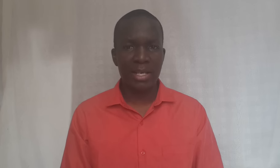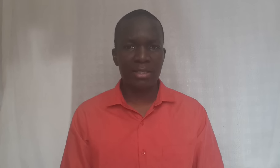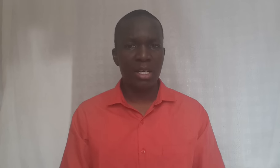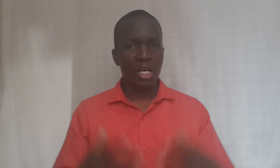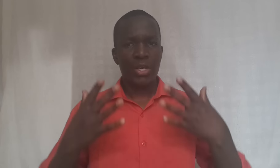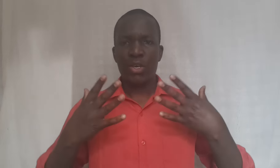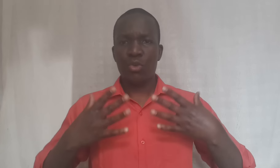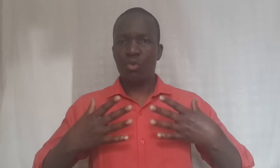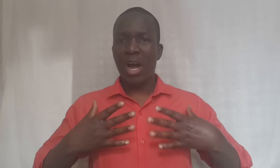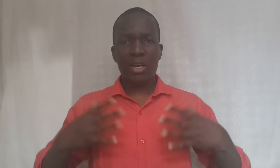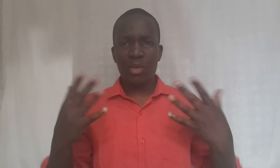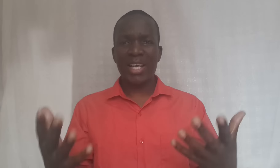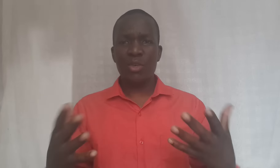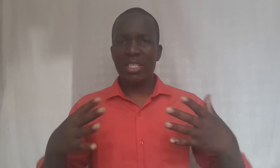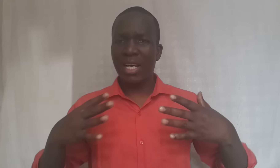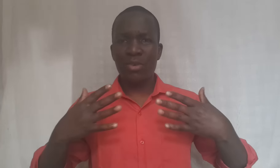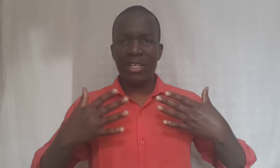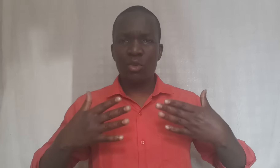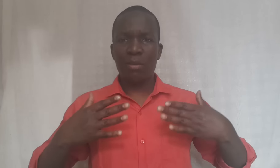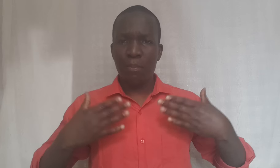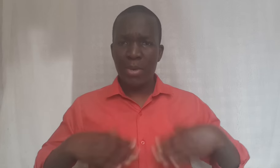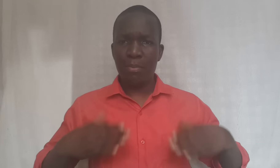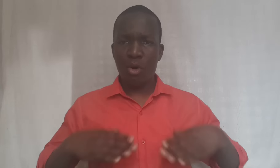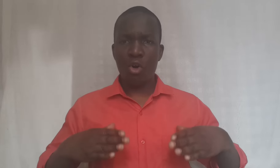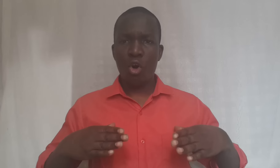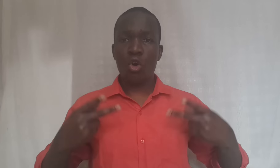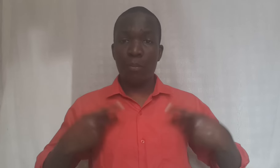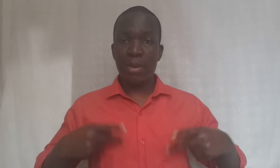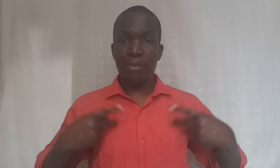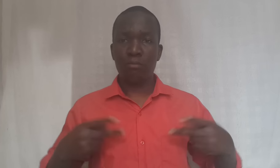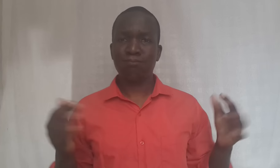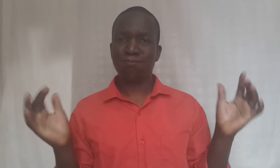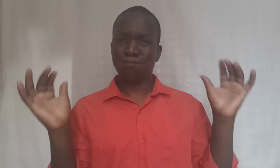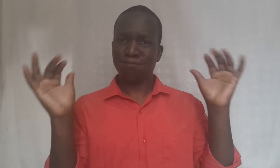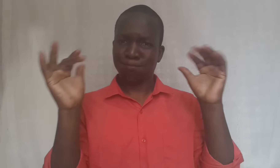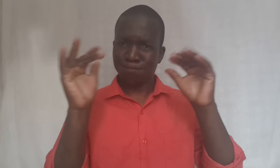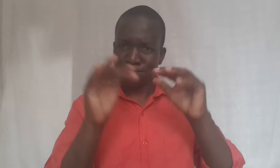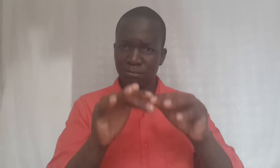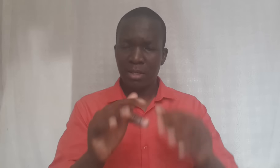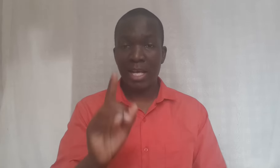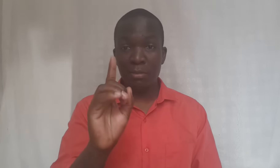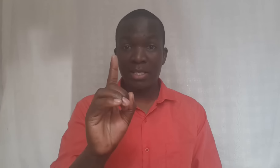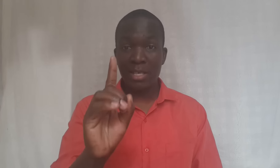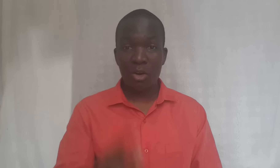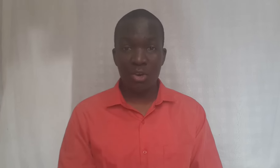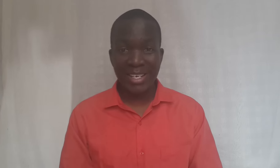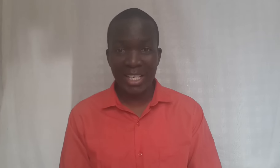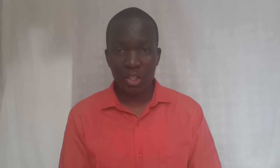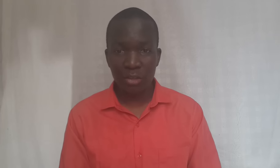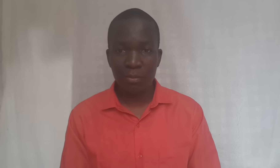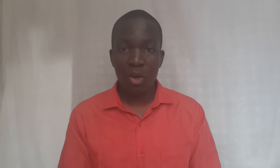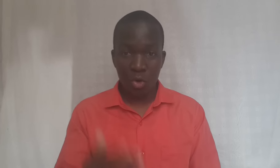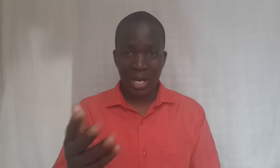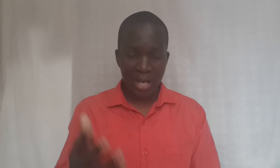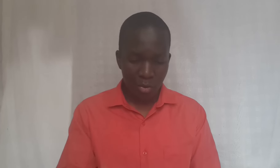interpreters, you can actually start with this one, people or people. That means a congregation or a crowd